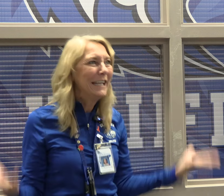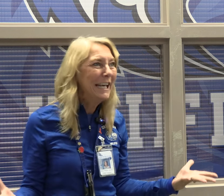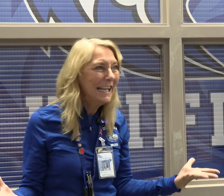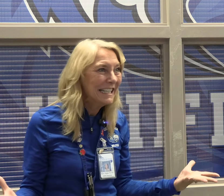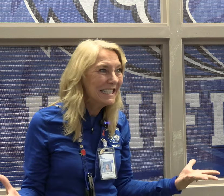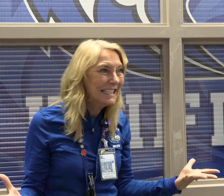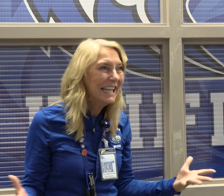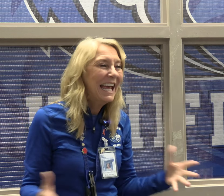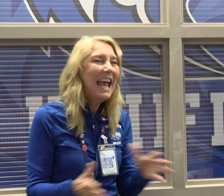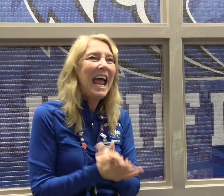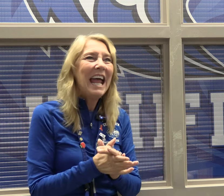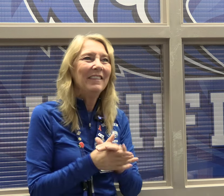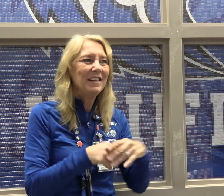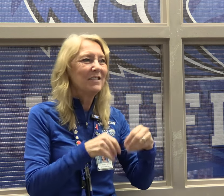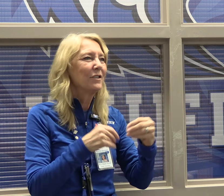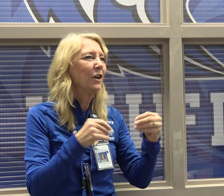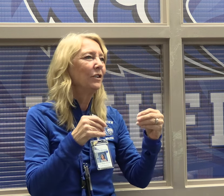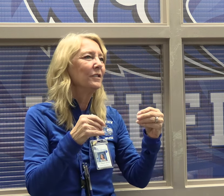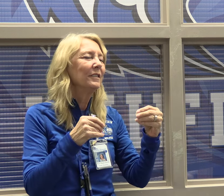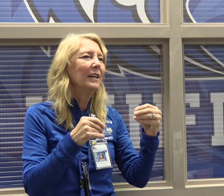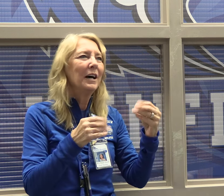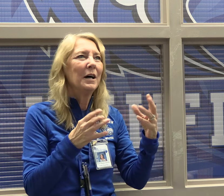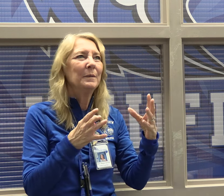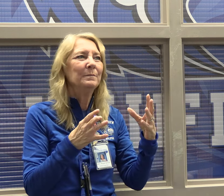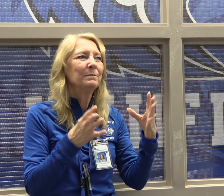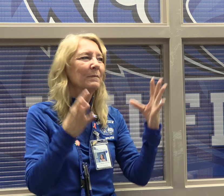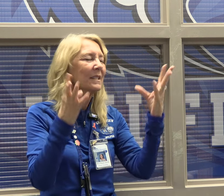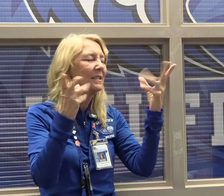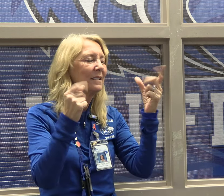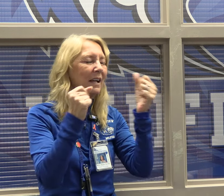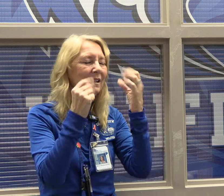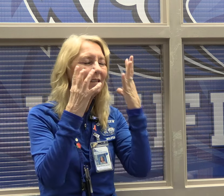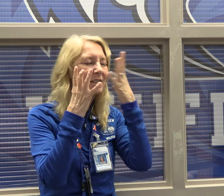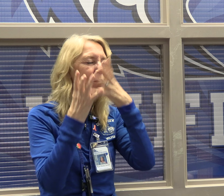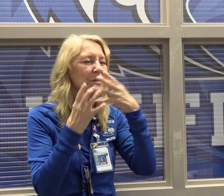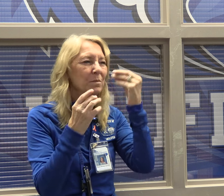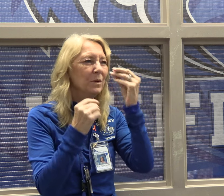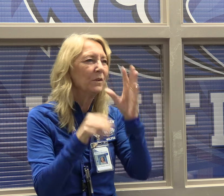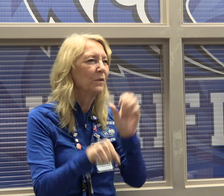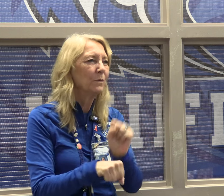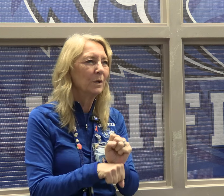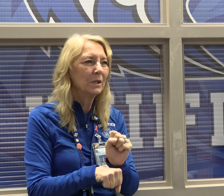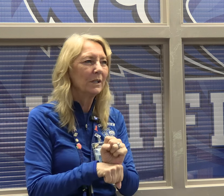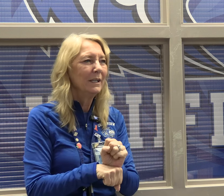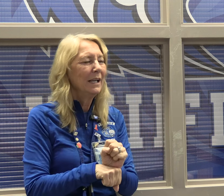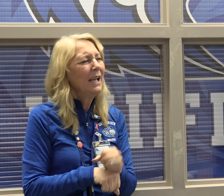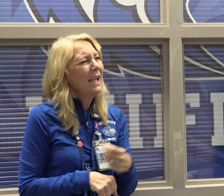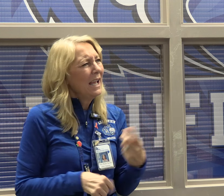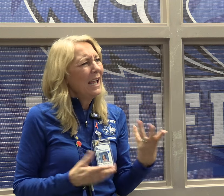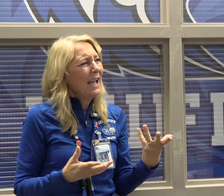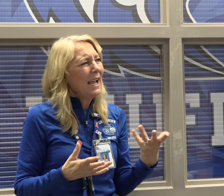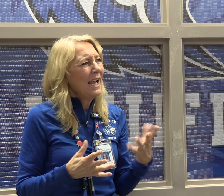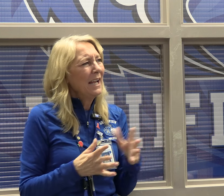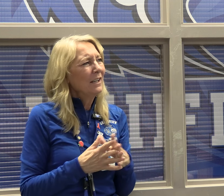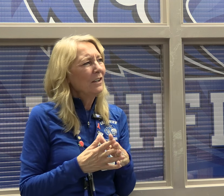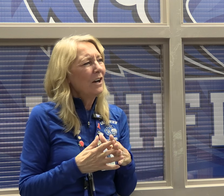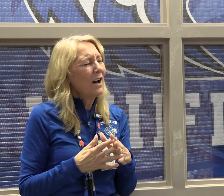get it, and they start signing this most beautiful work. And